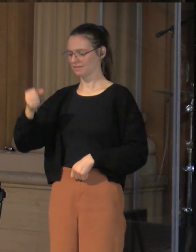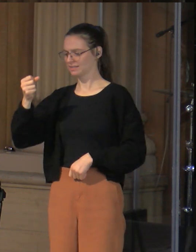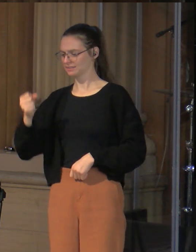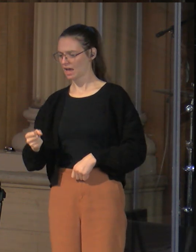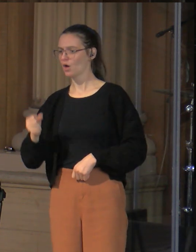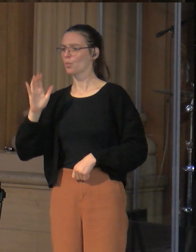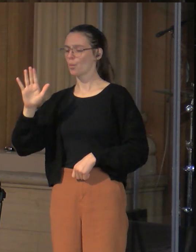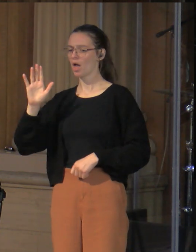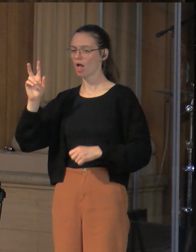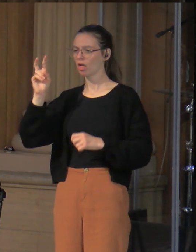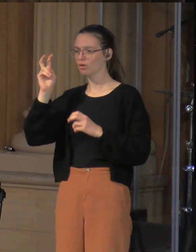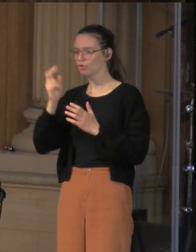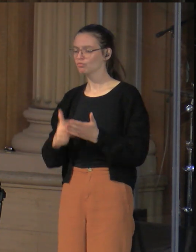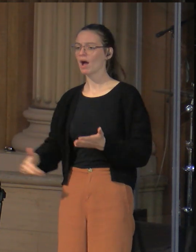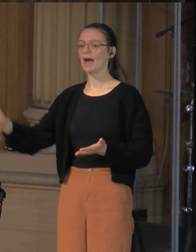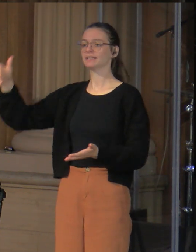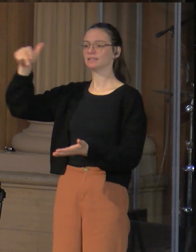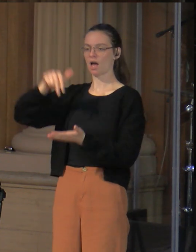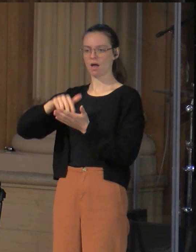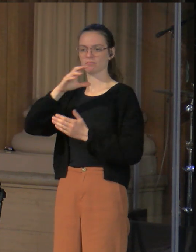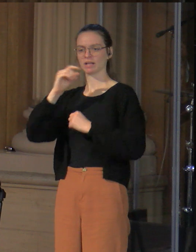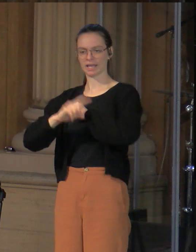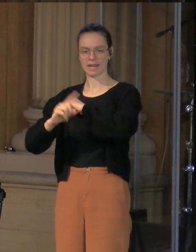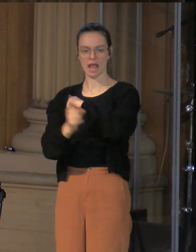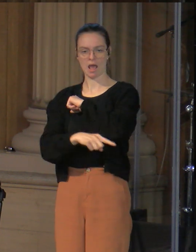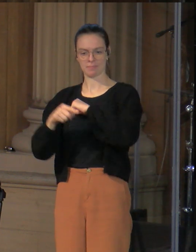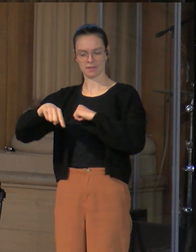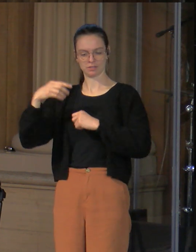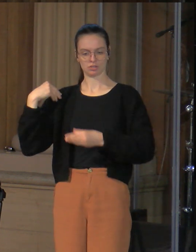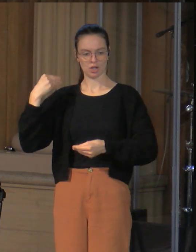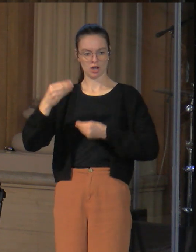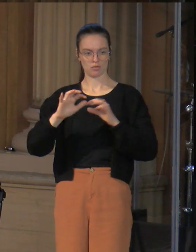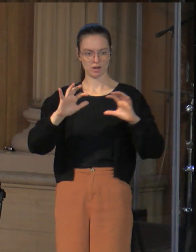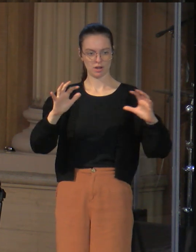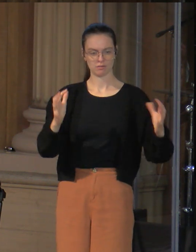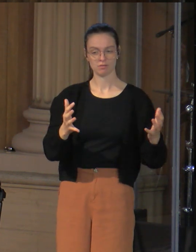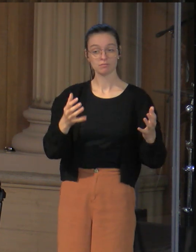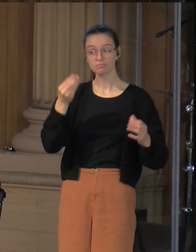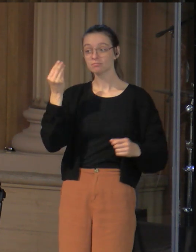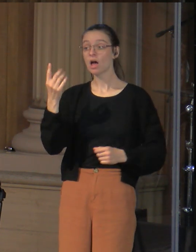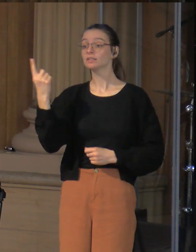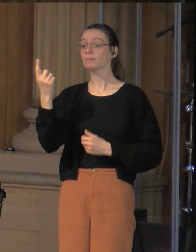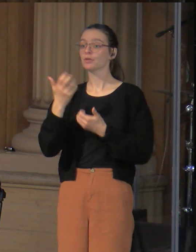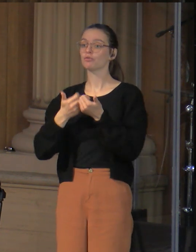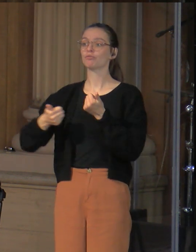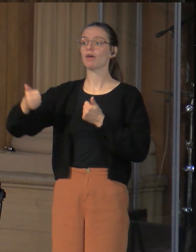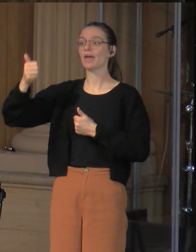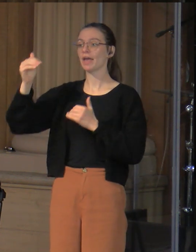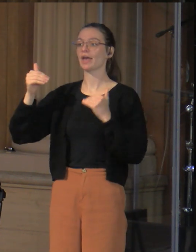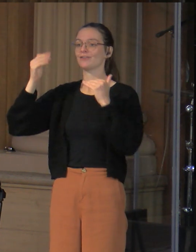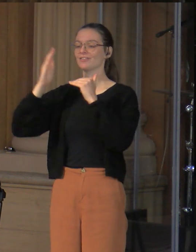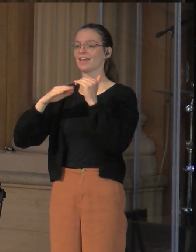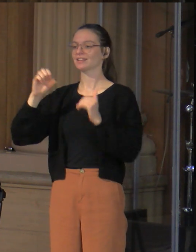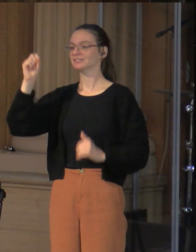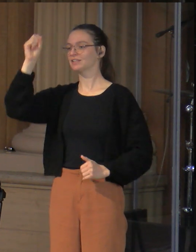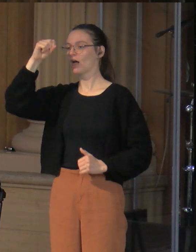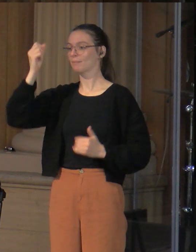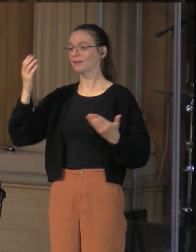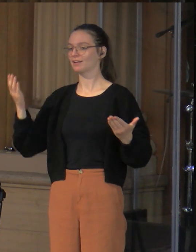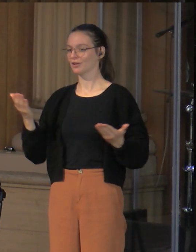of the earth to hear the wisdom of Solomon, and behold, something greater than Solomon is here. And so Jesus, again, goes to another Old Testament